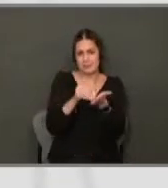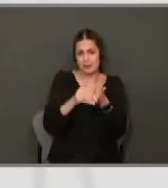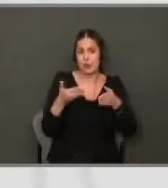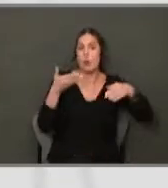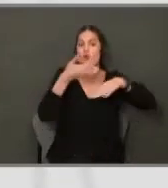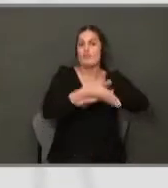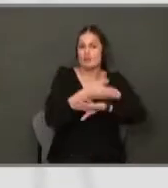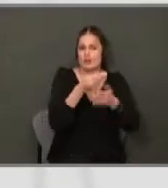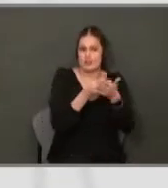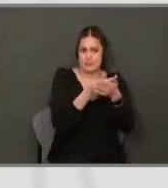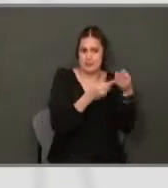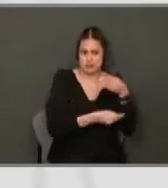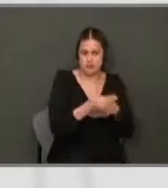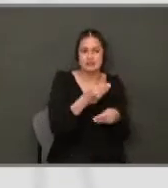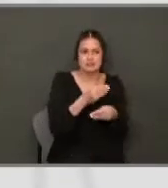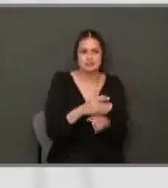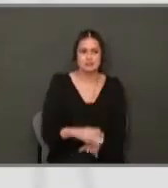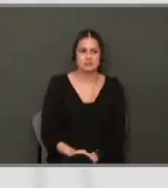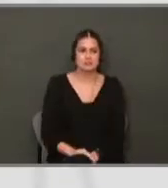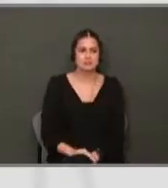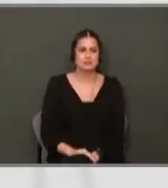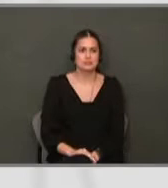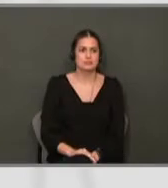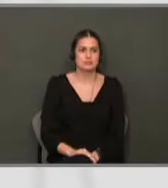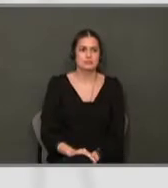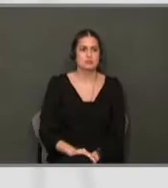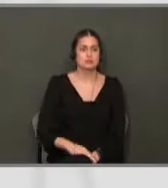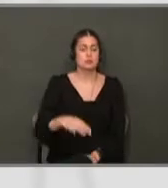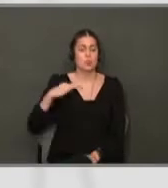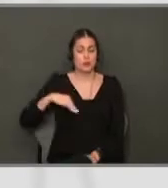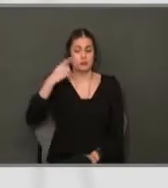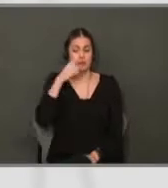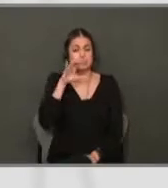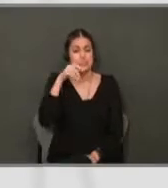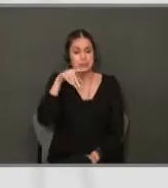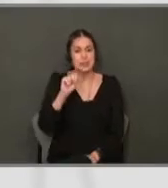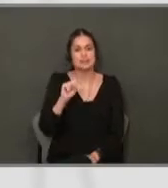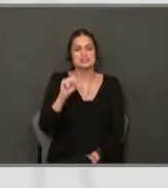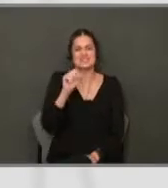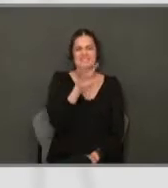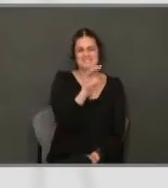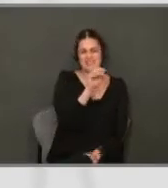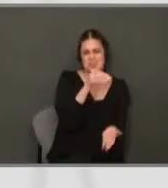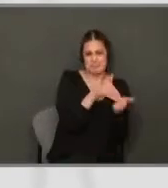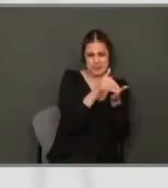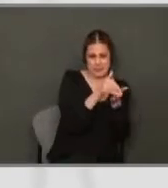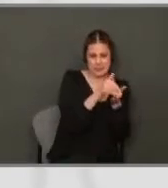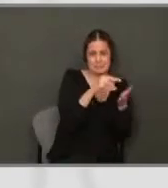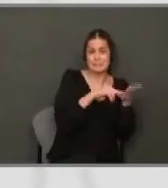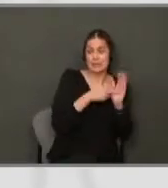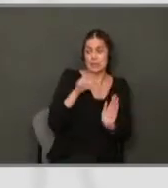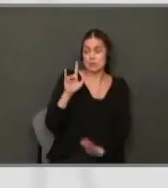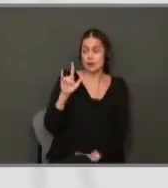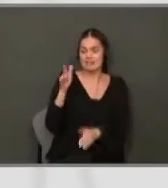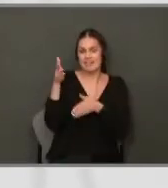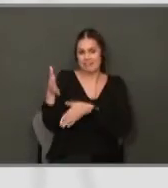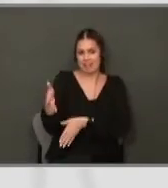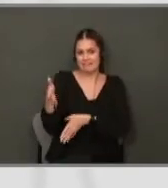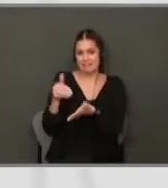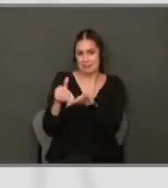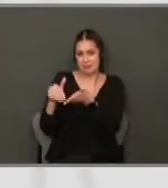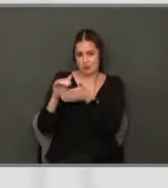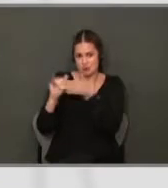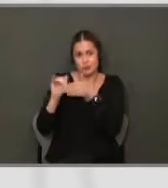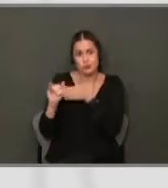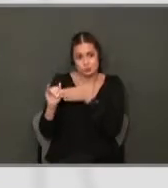budget, and the element we're talking about in terms of credit for CPS customers is $50 million. That $25 million that we're holding